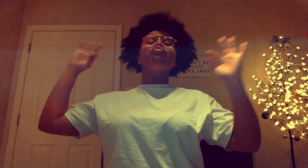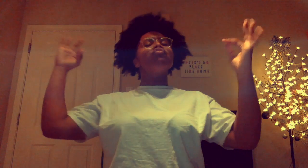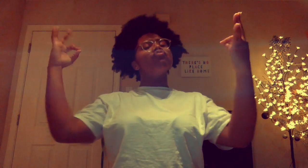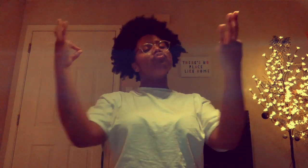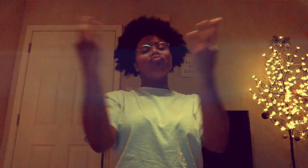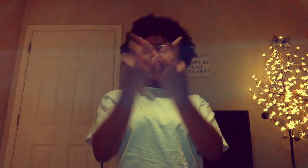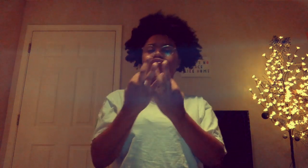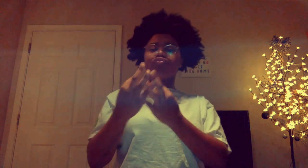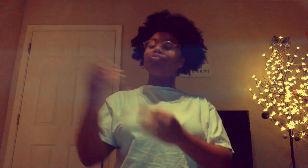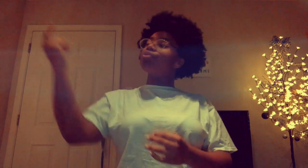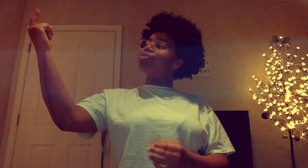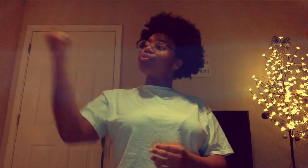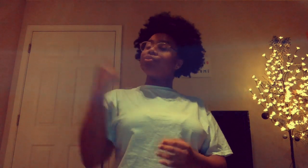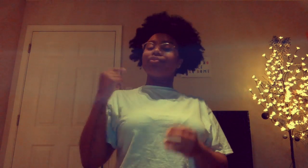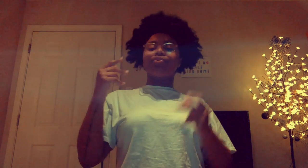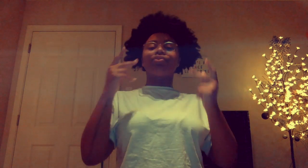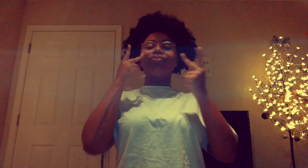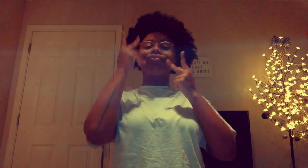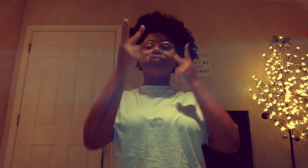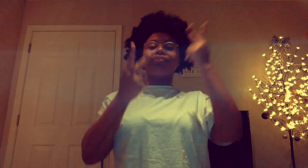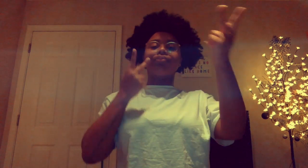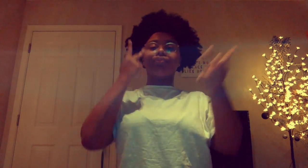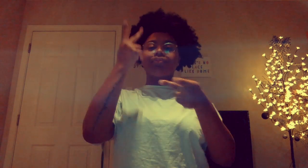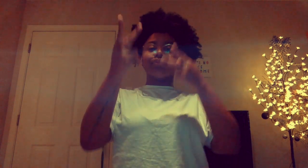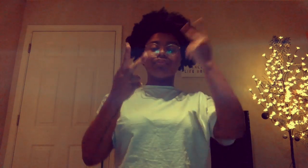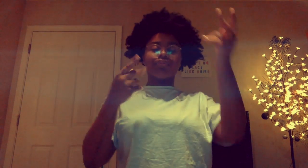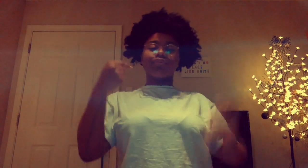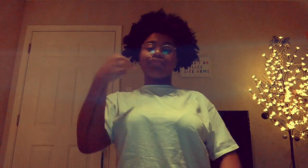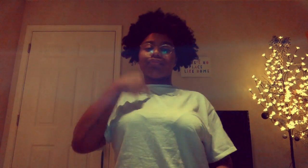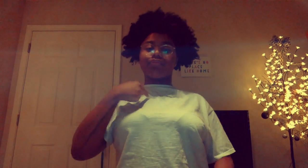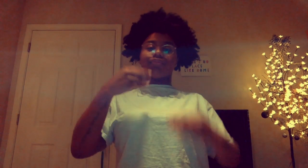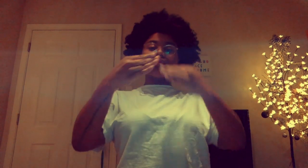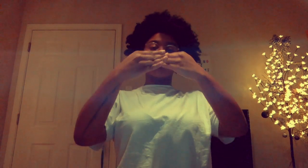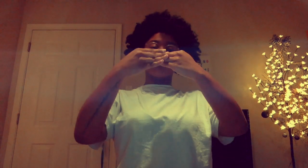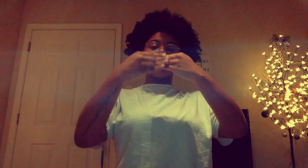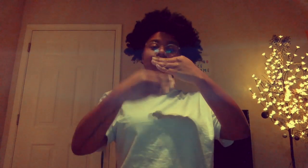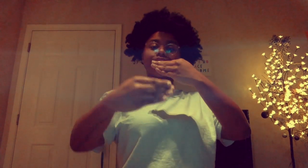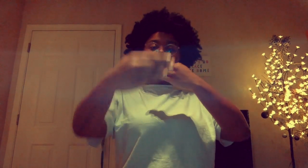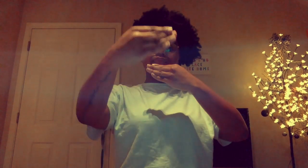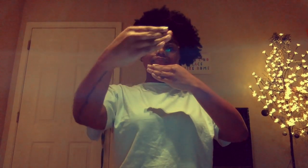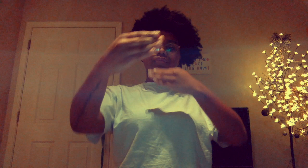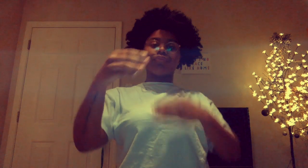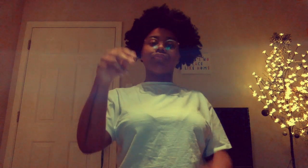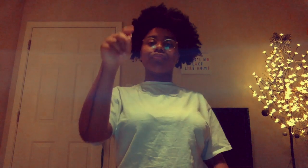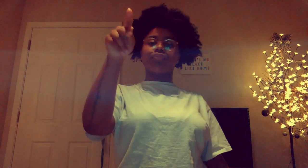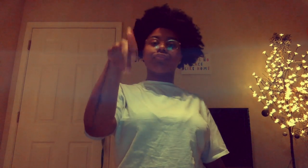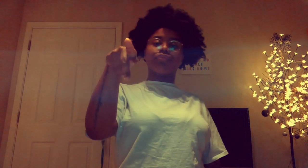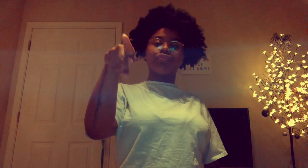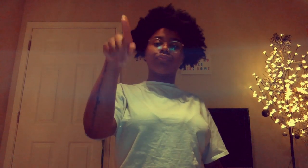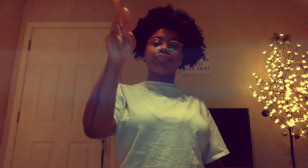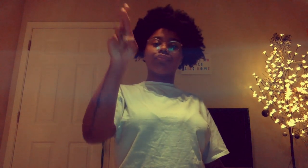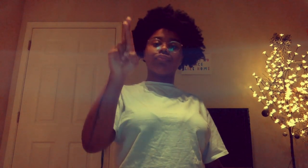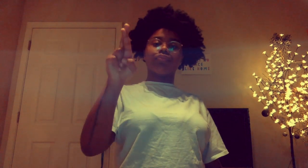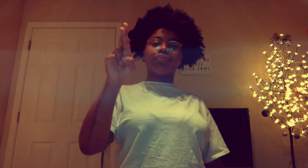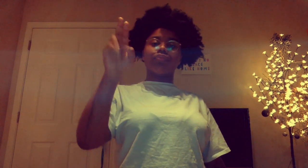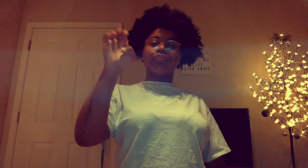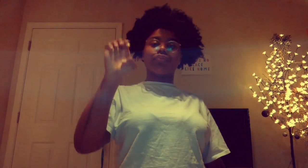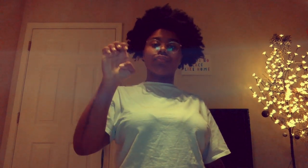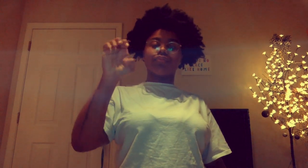family, my whole family, they came to visit me after my preschool graduation.